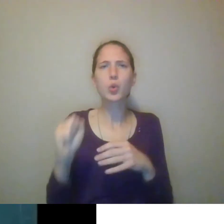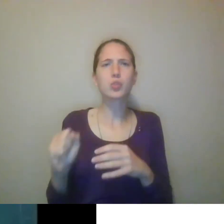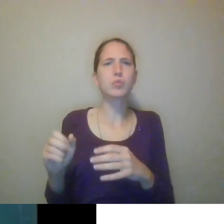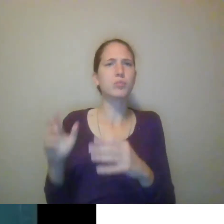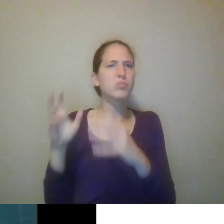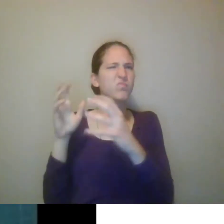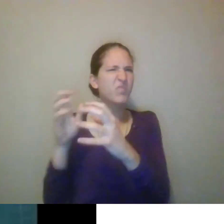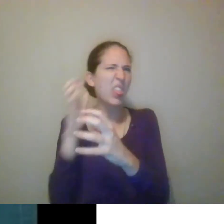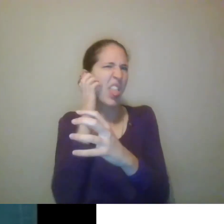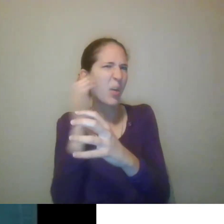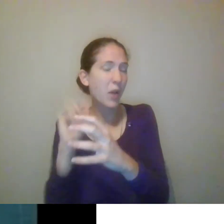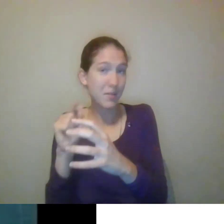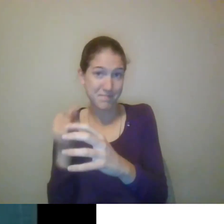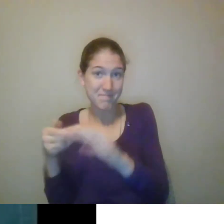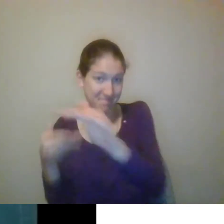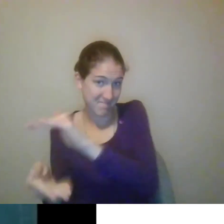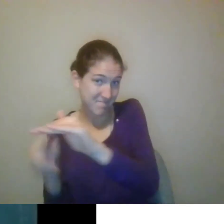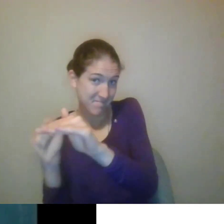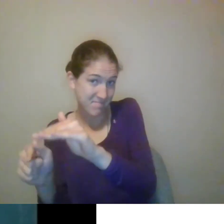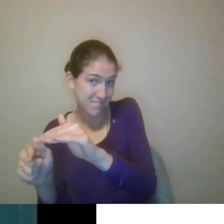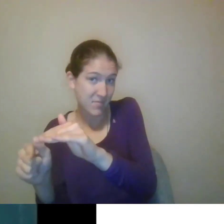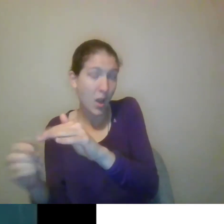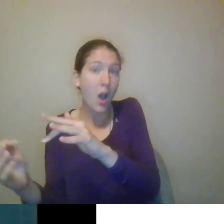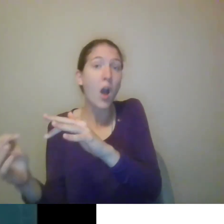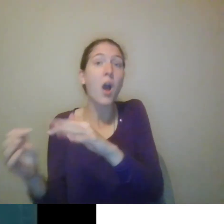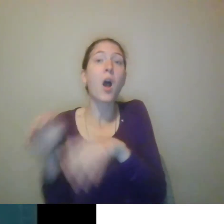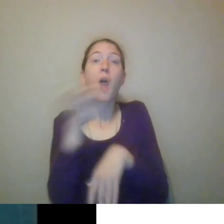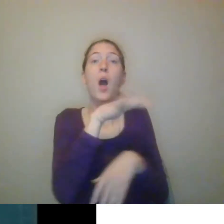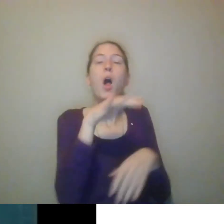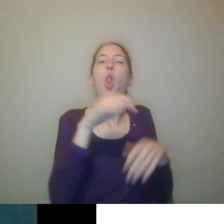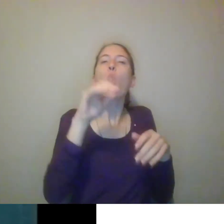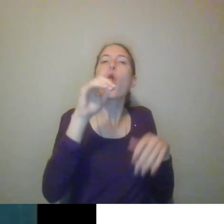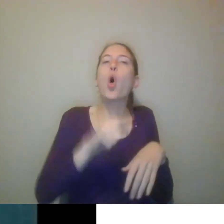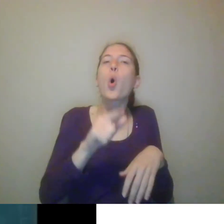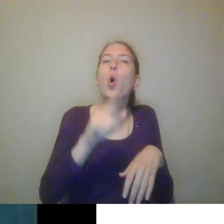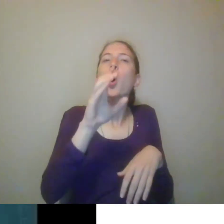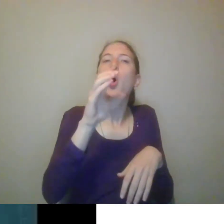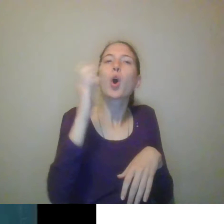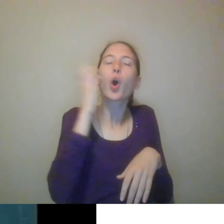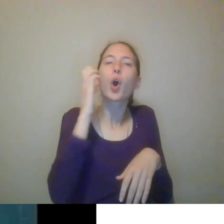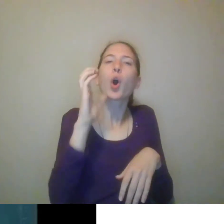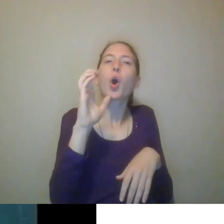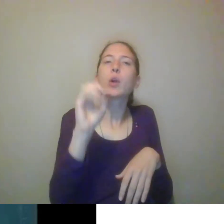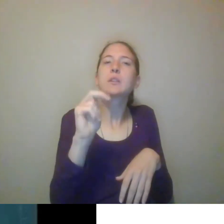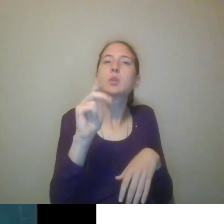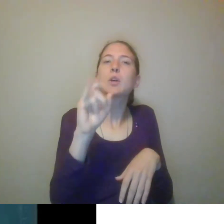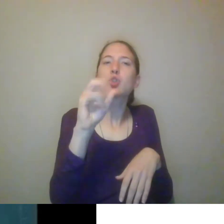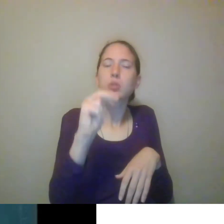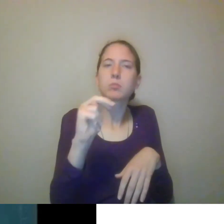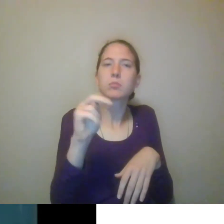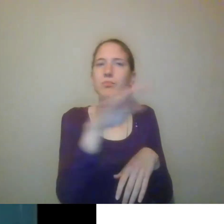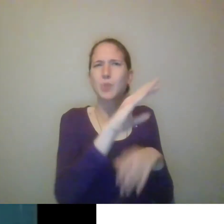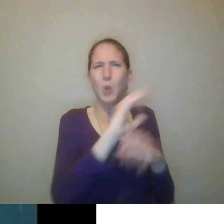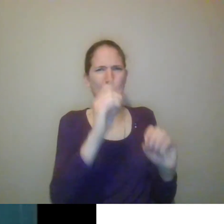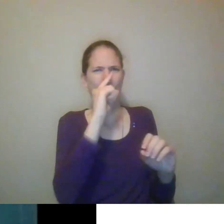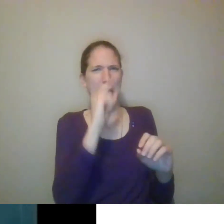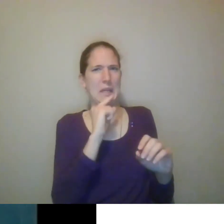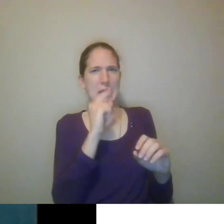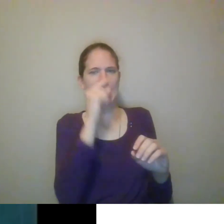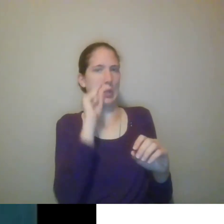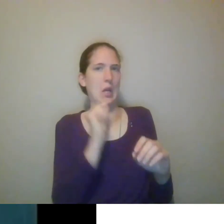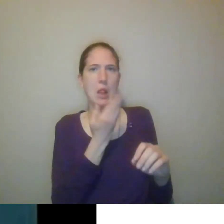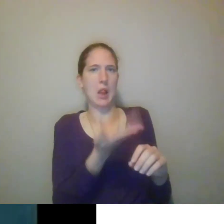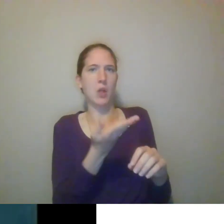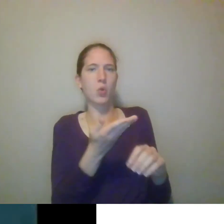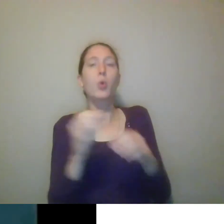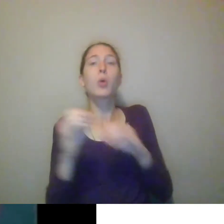oven. Where's the low concentration? Everywhere else. So what's happening is little tiny molecules of that turkey are breaking